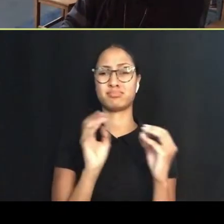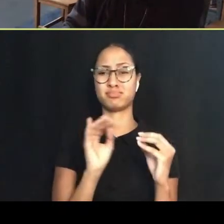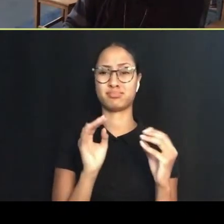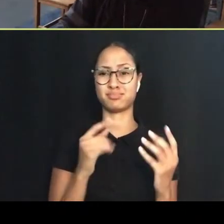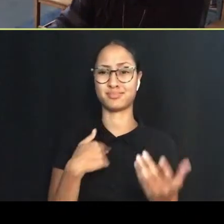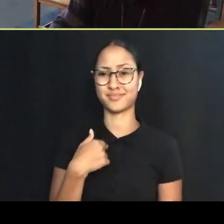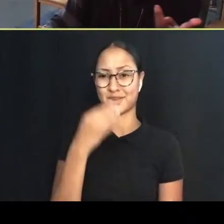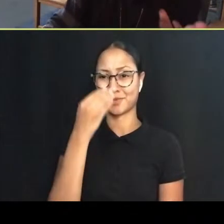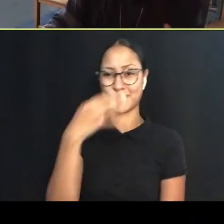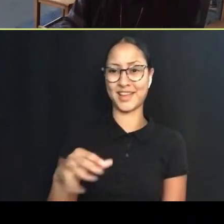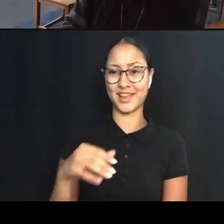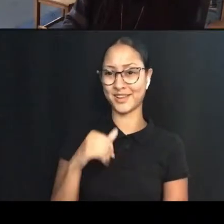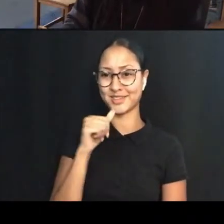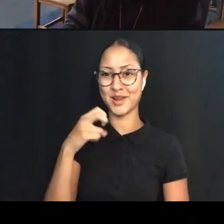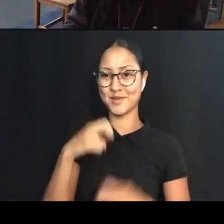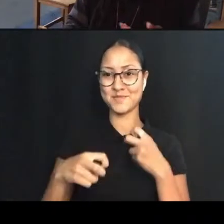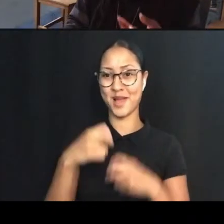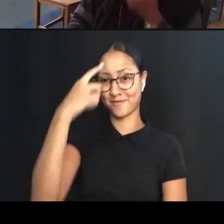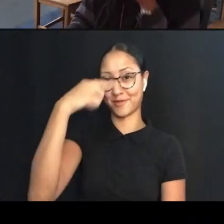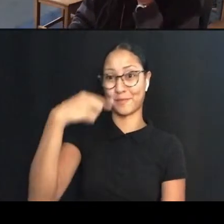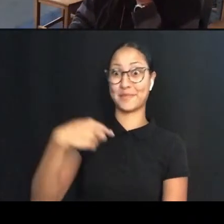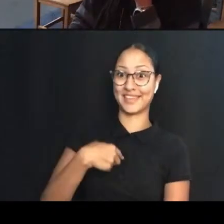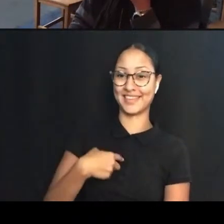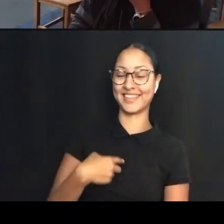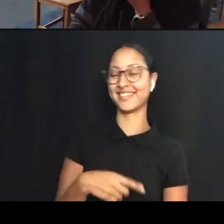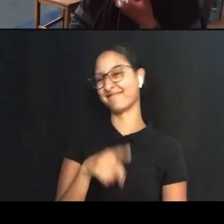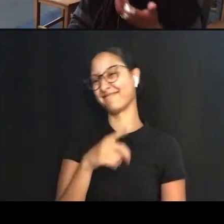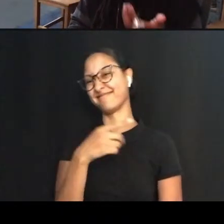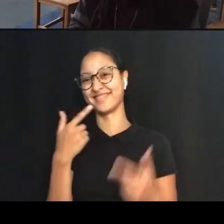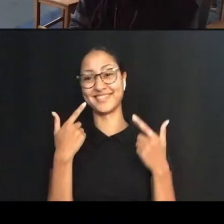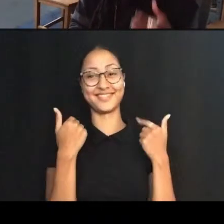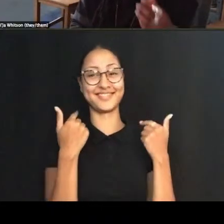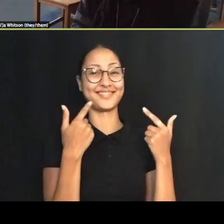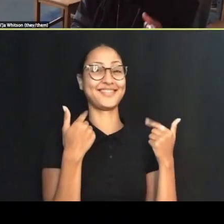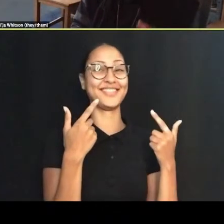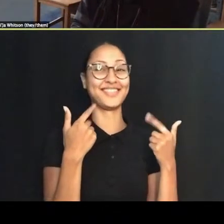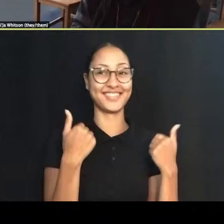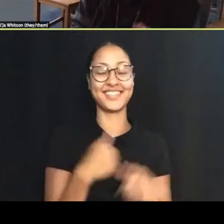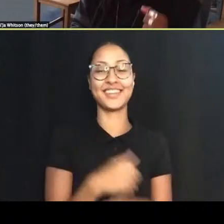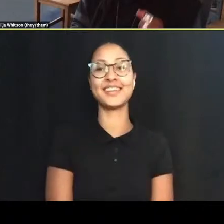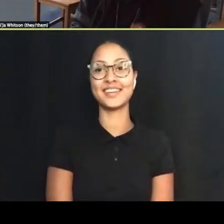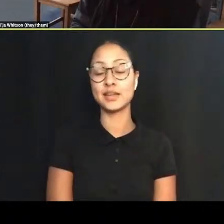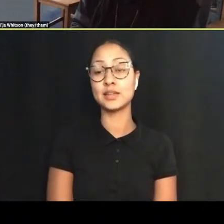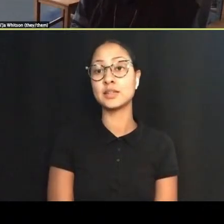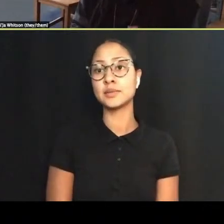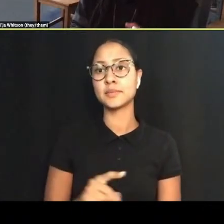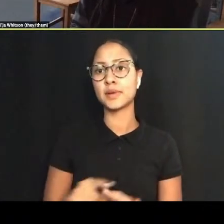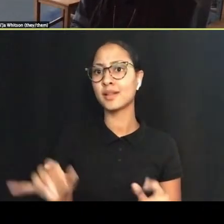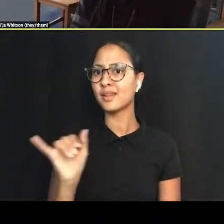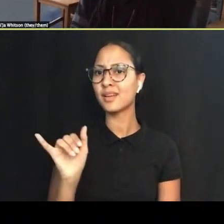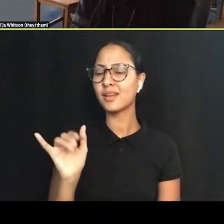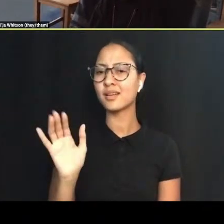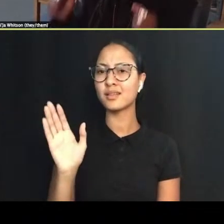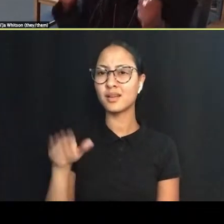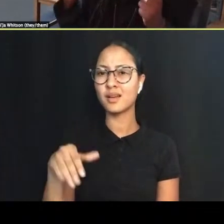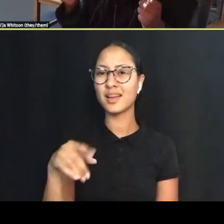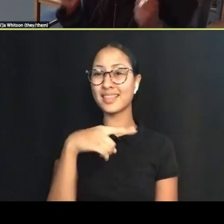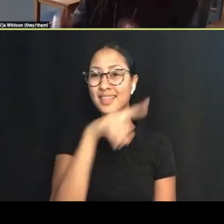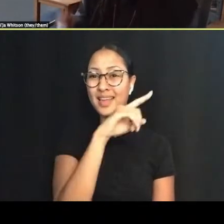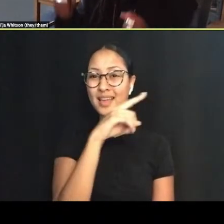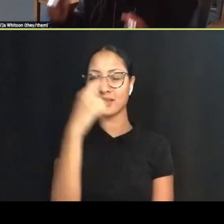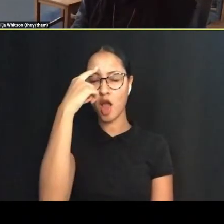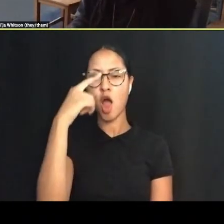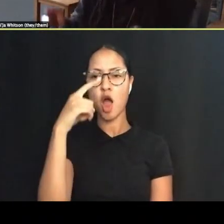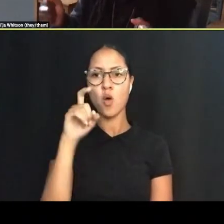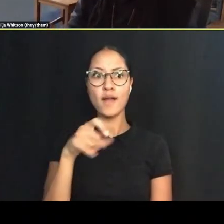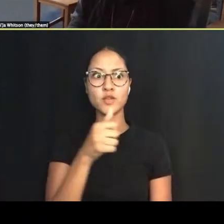what like the conversation he was trying to have with me is just like, oh my God, child, we gotta help you to like to be